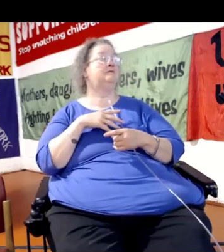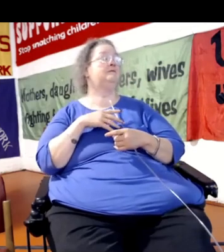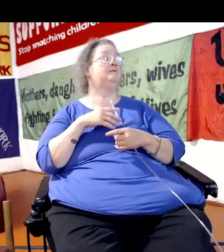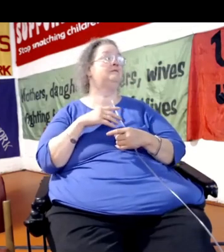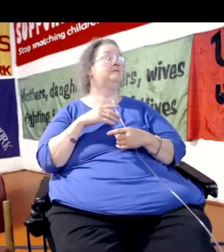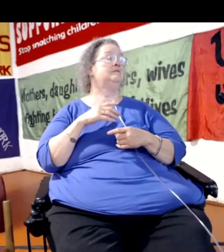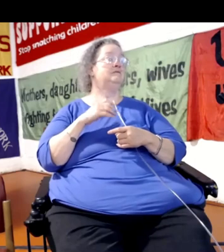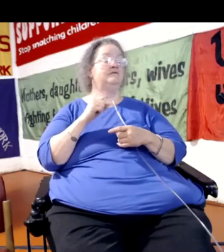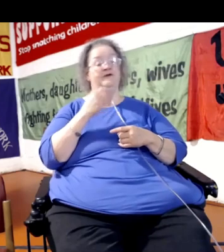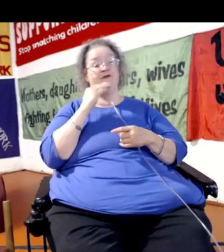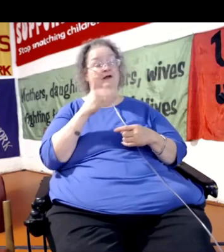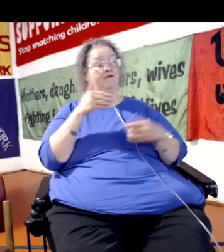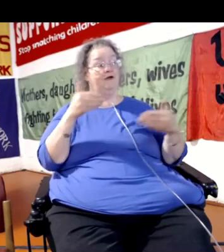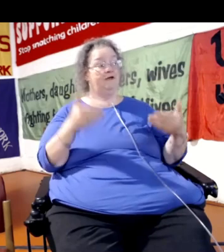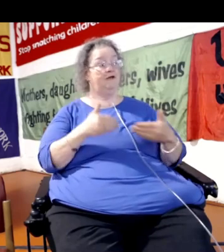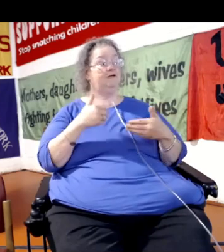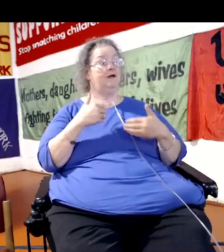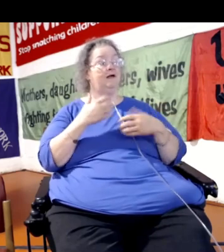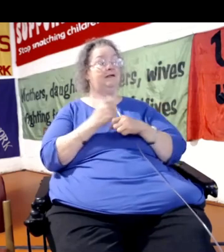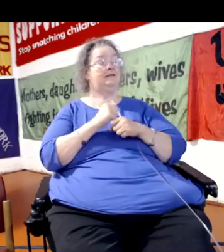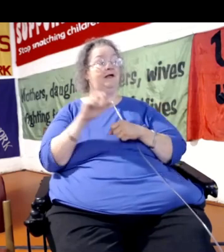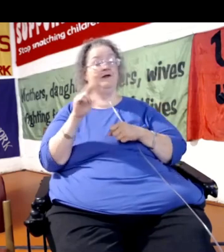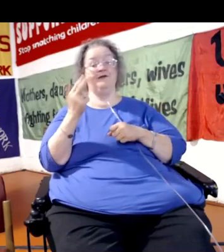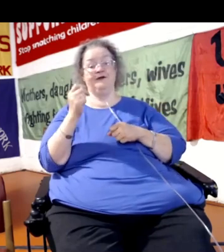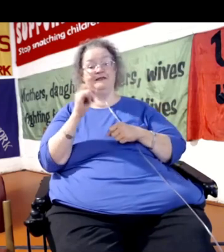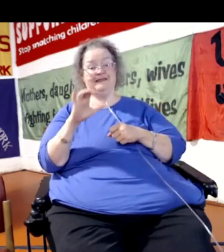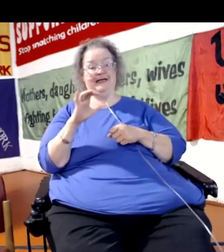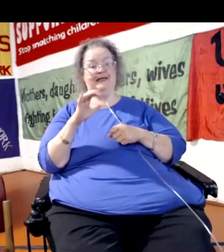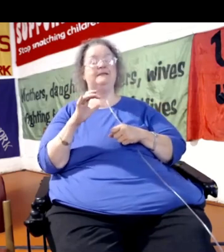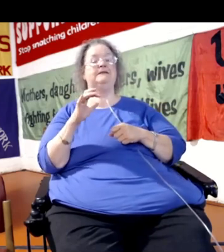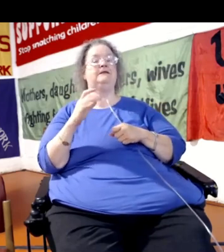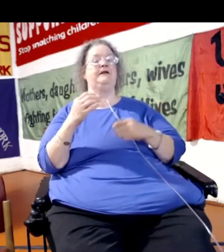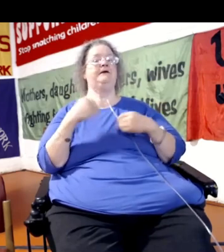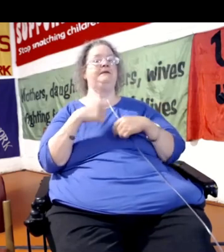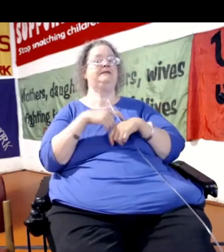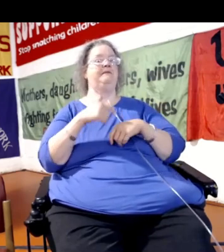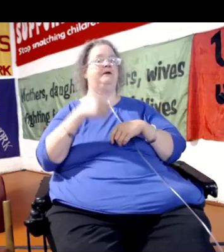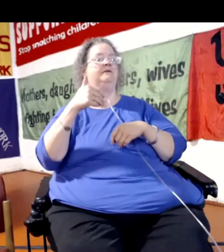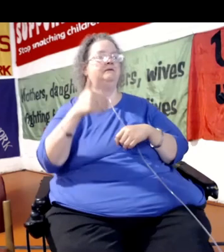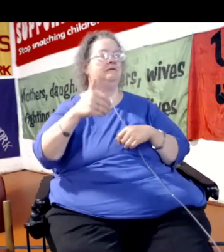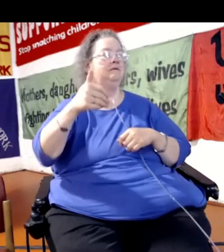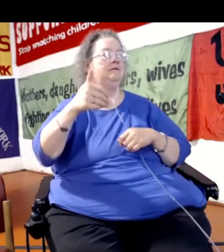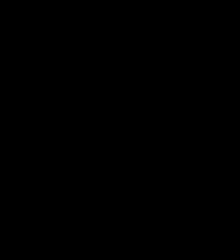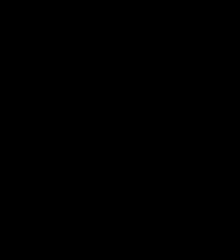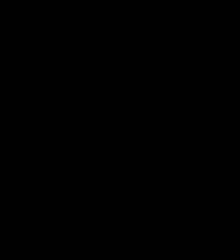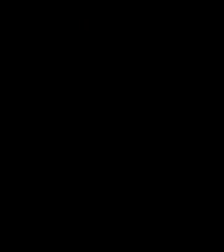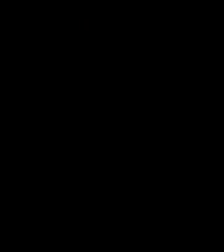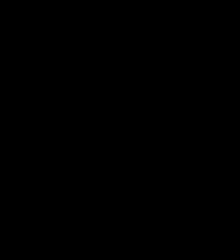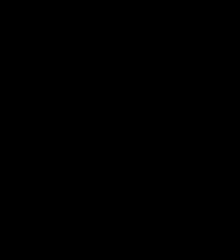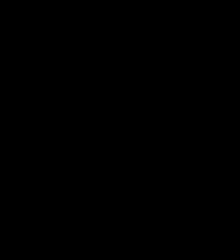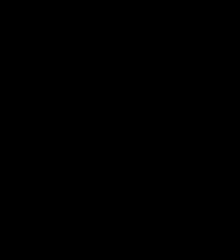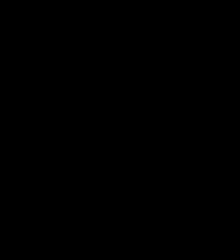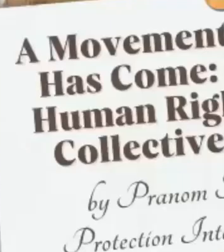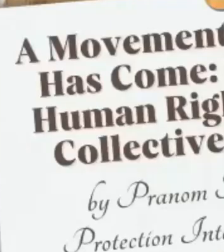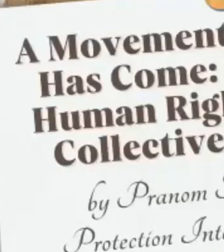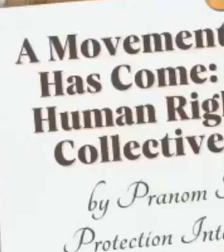You take 30 seconds, which is good. Then I can go to something else. If we can have the PowerPoint, I have